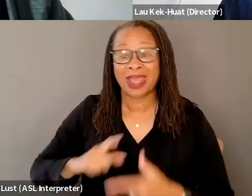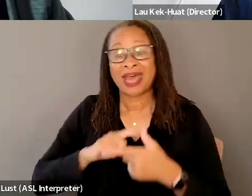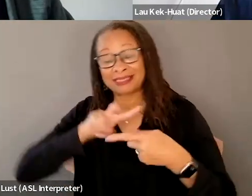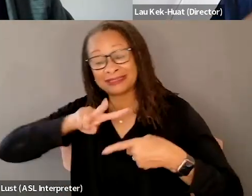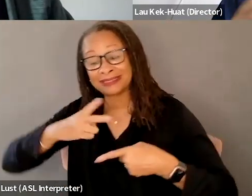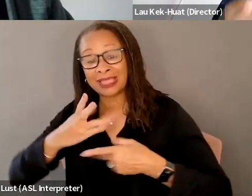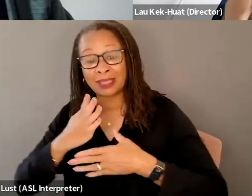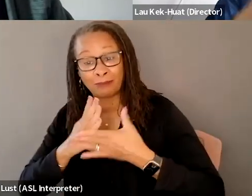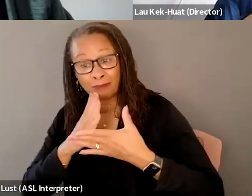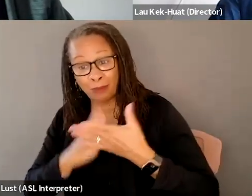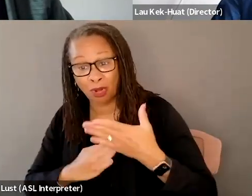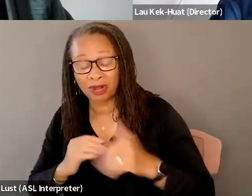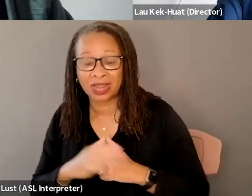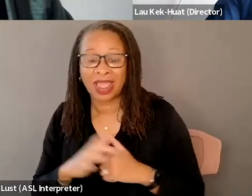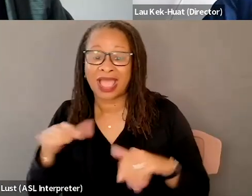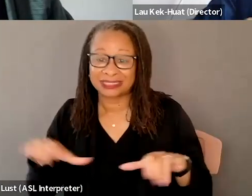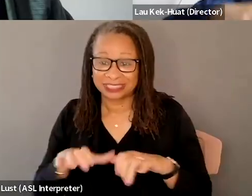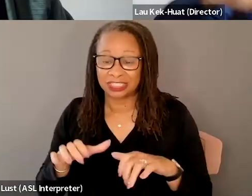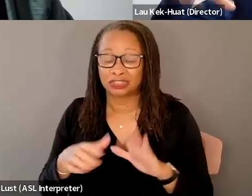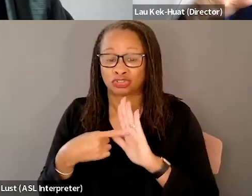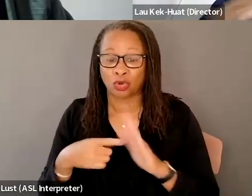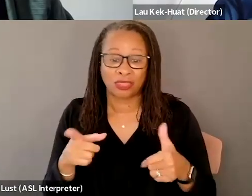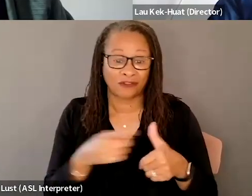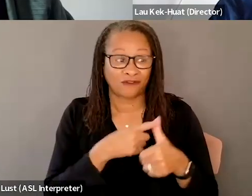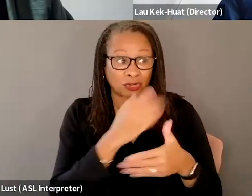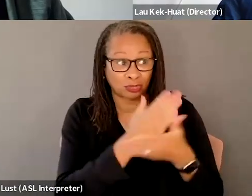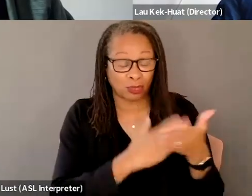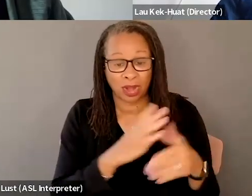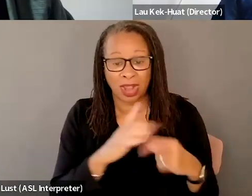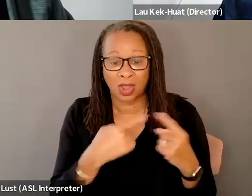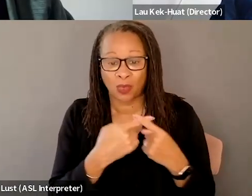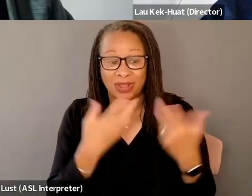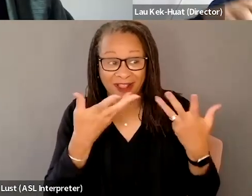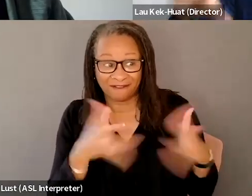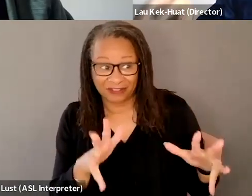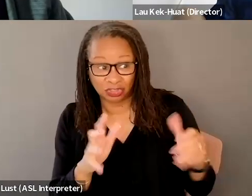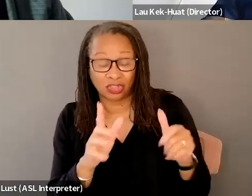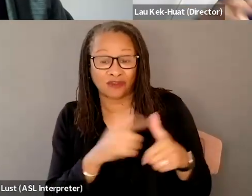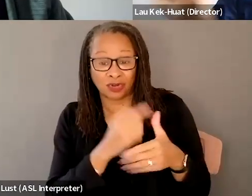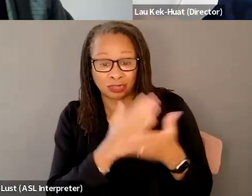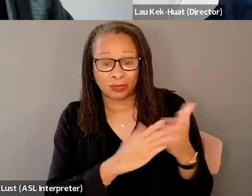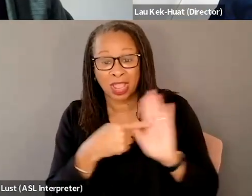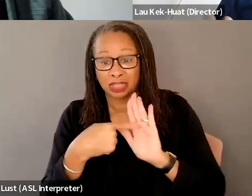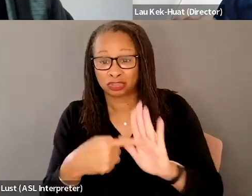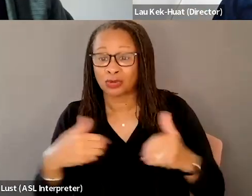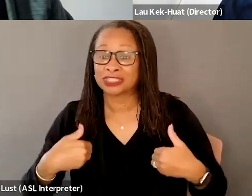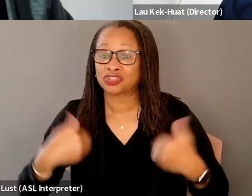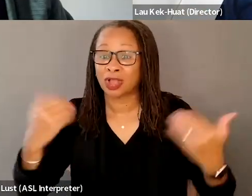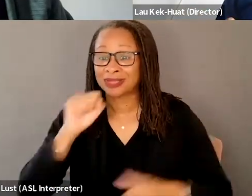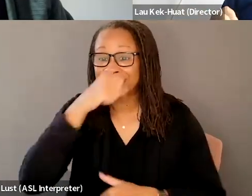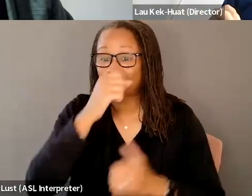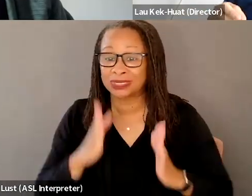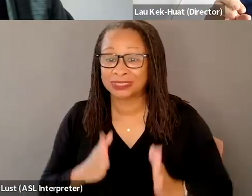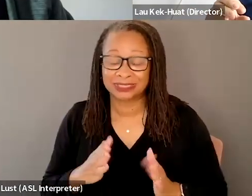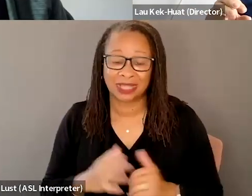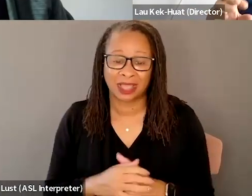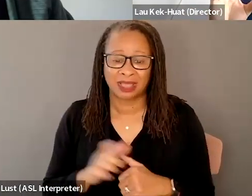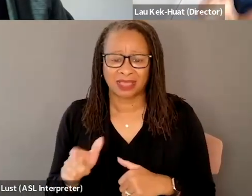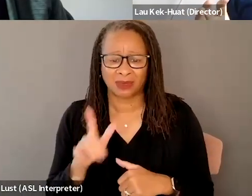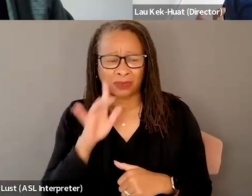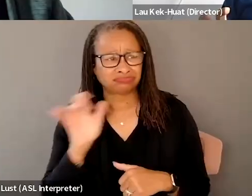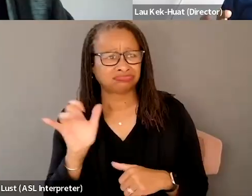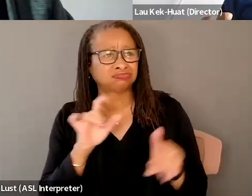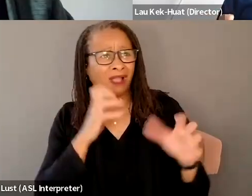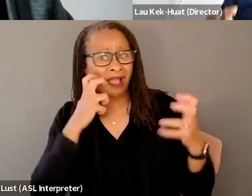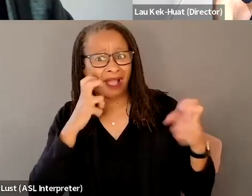half, I did show the first half to, when I was done with the first half, I showed it to young Taiwanese. They were like